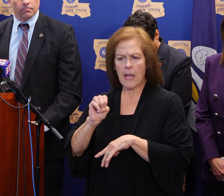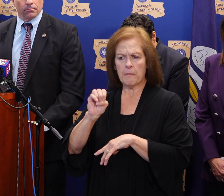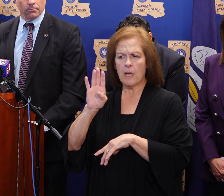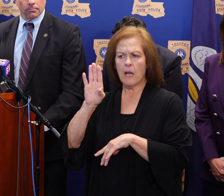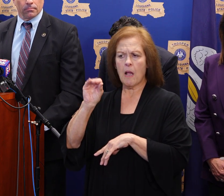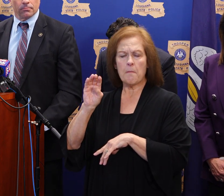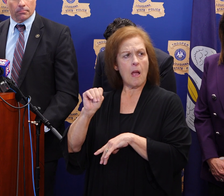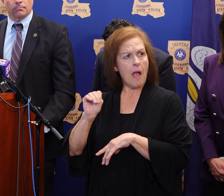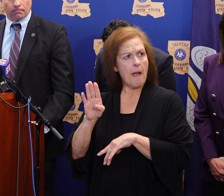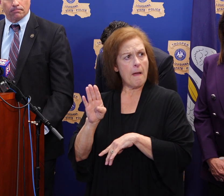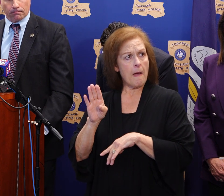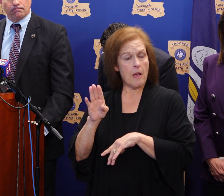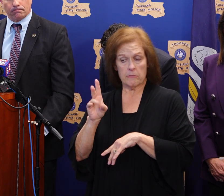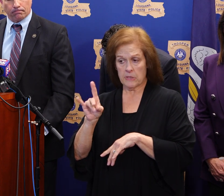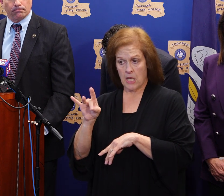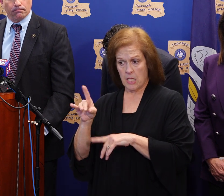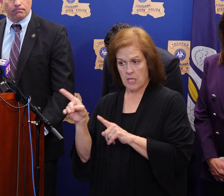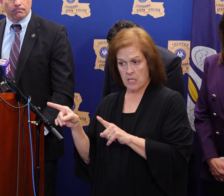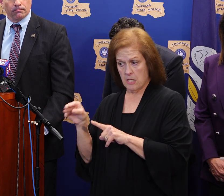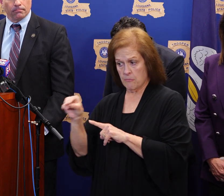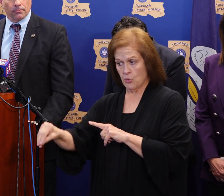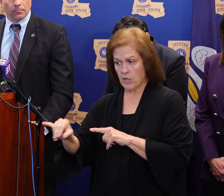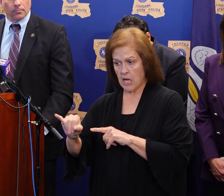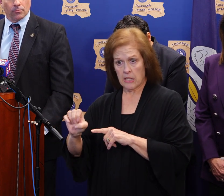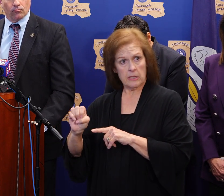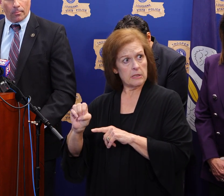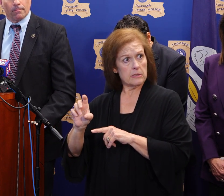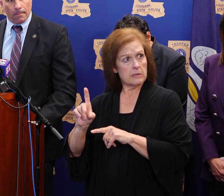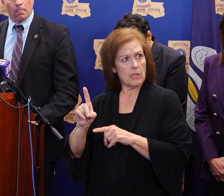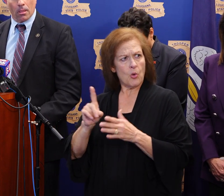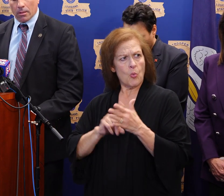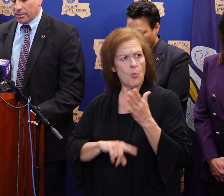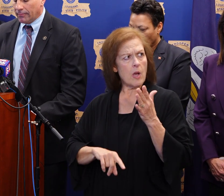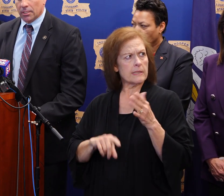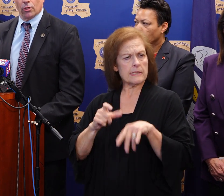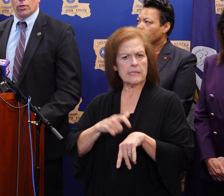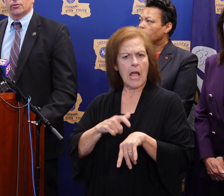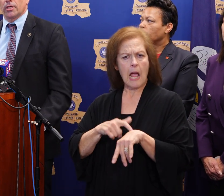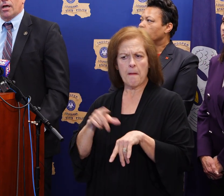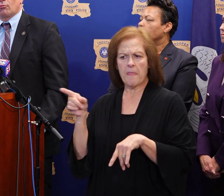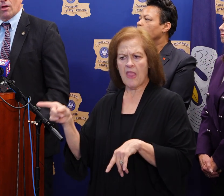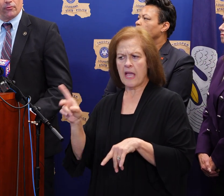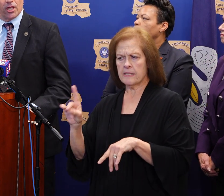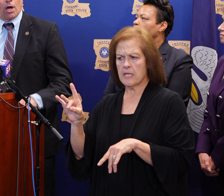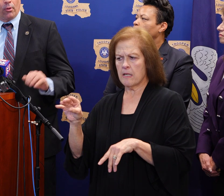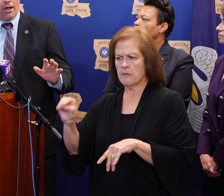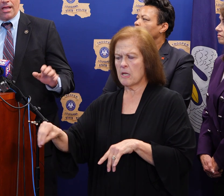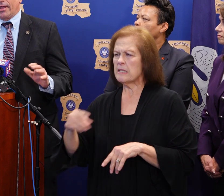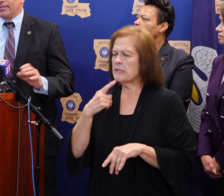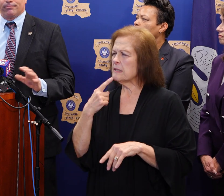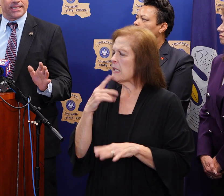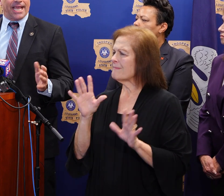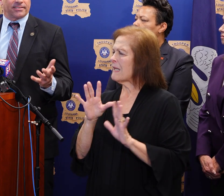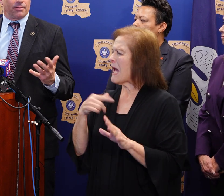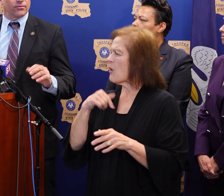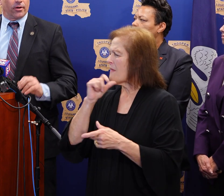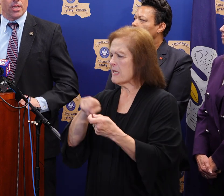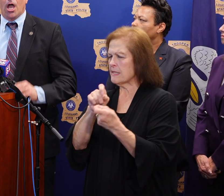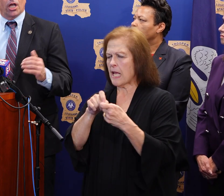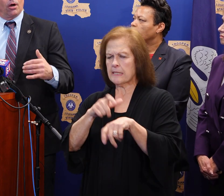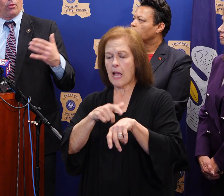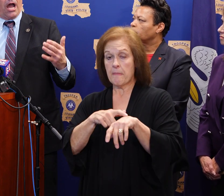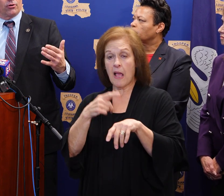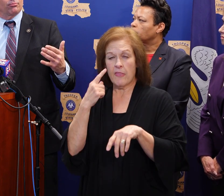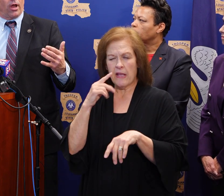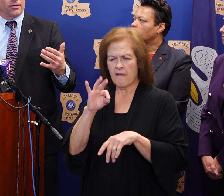surveillance footage of the suspect planting those IEDs, what time roughly were they planted? Yeah, those roughly a couple hours. I don't have the exact times in front of me.